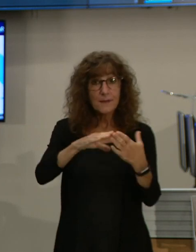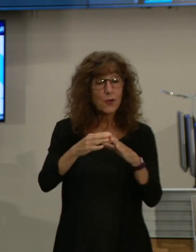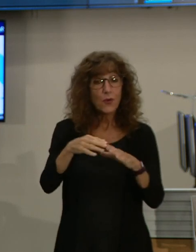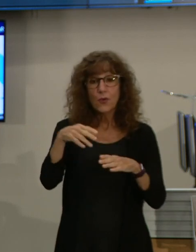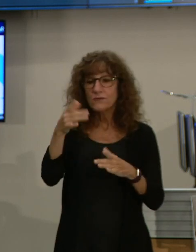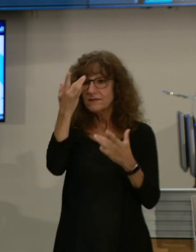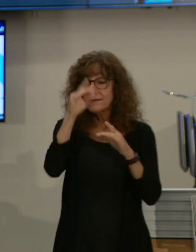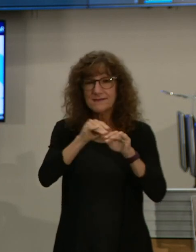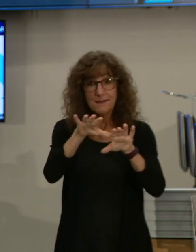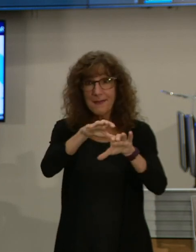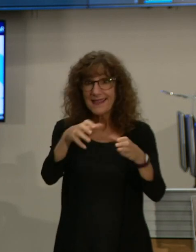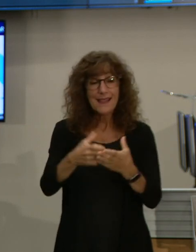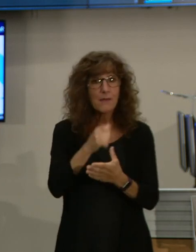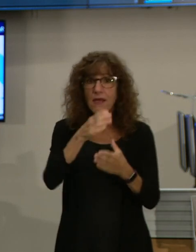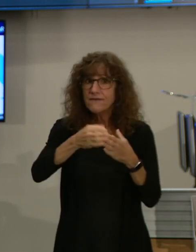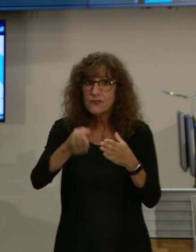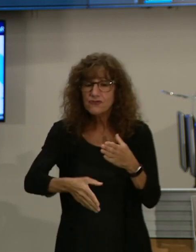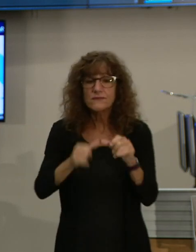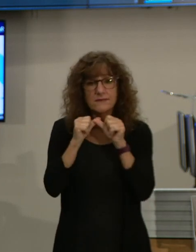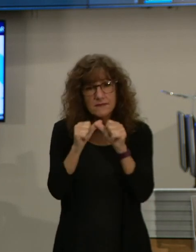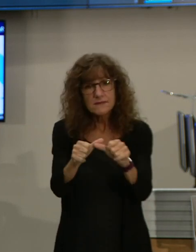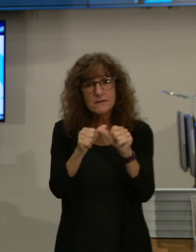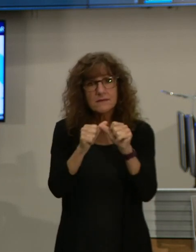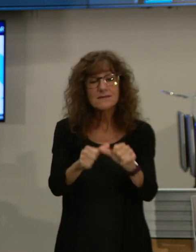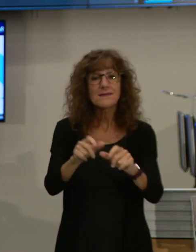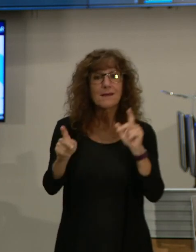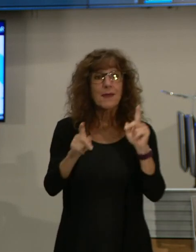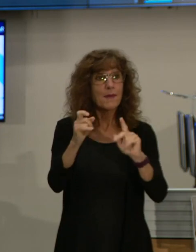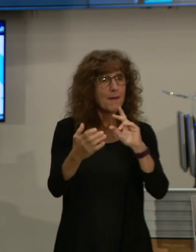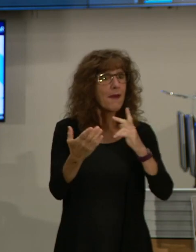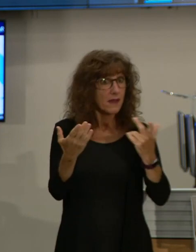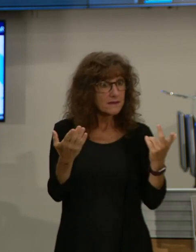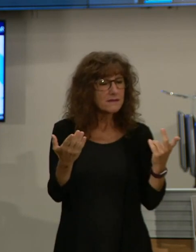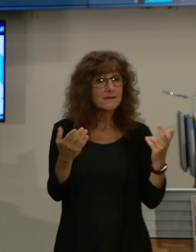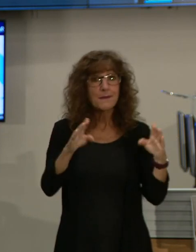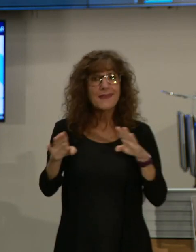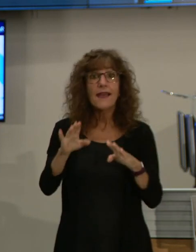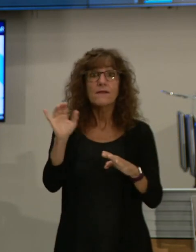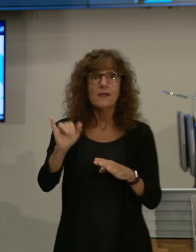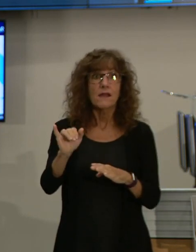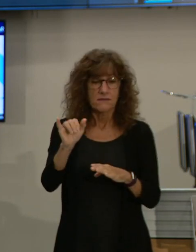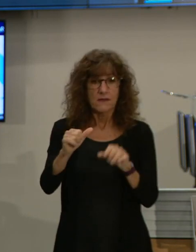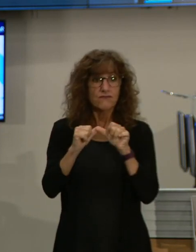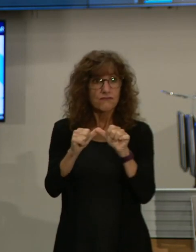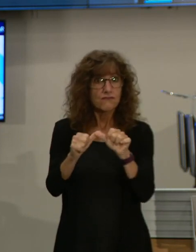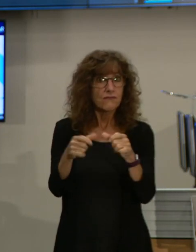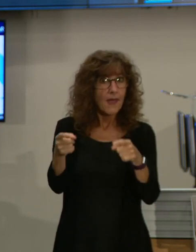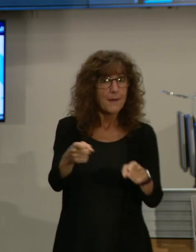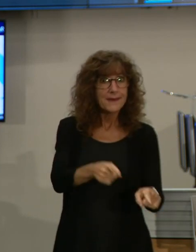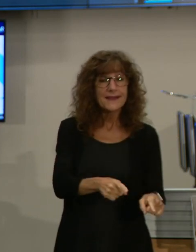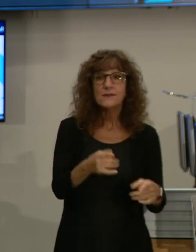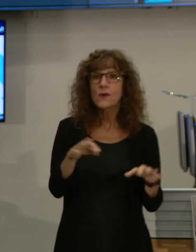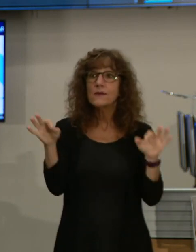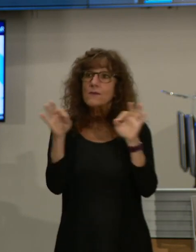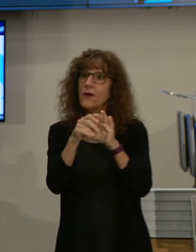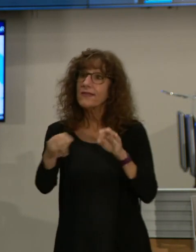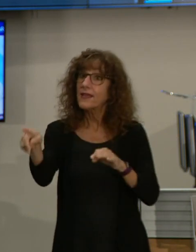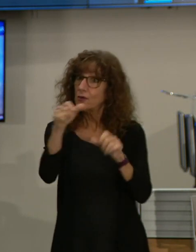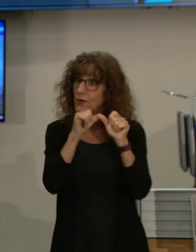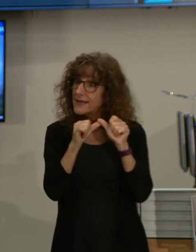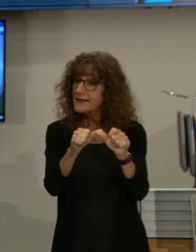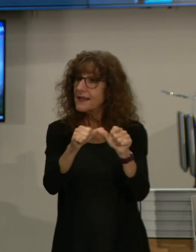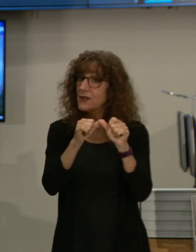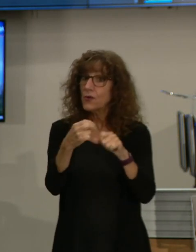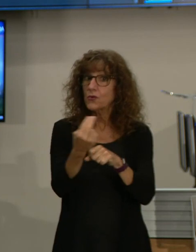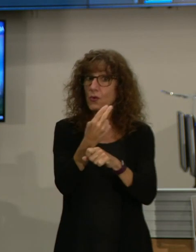not over. The pandemic continues, and we need people to operate as if this is the case. And so it is important that you continue